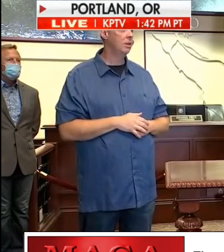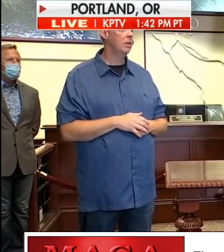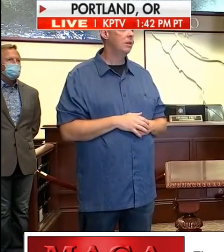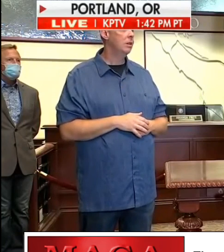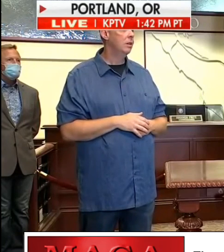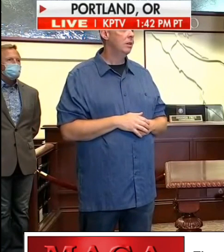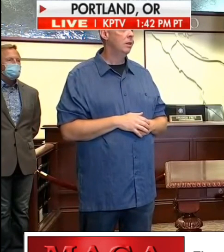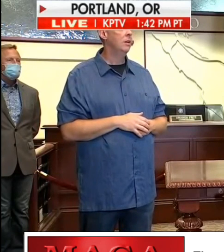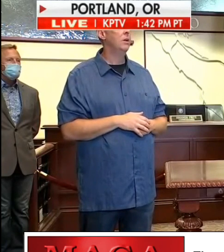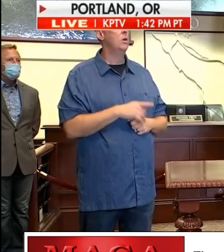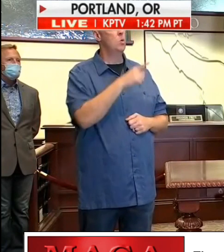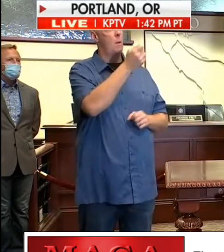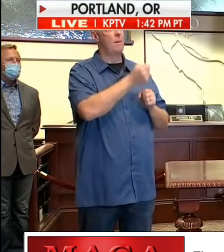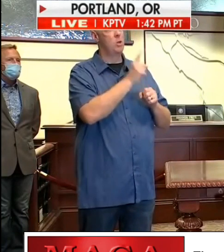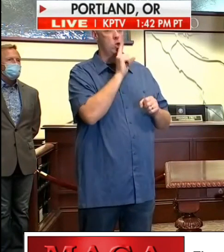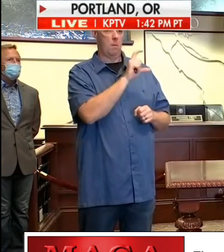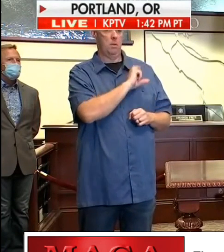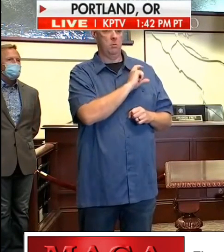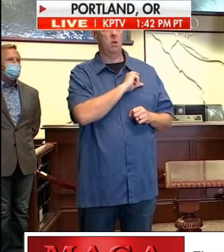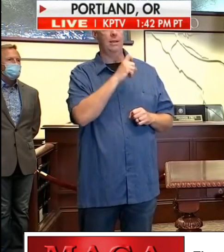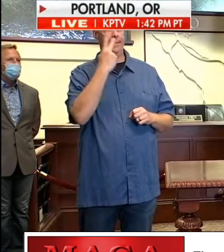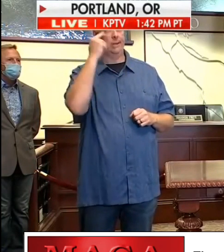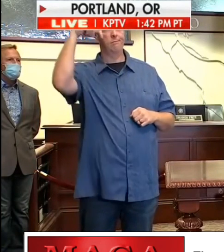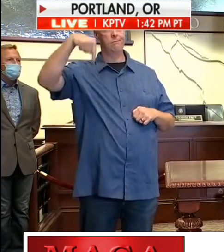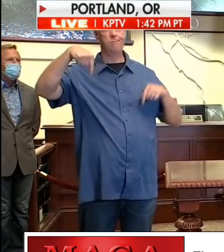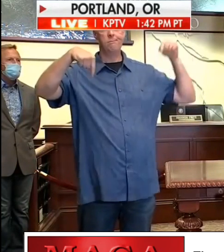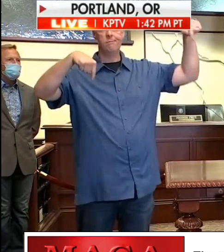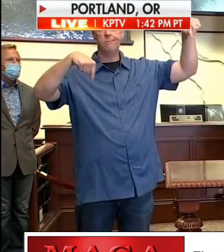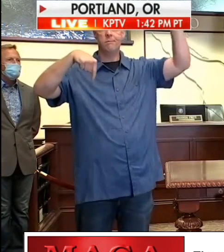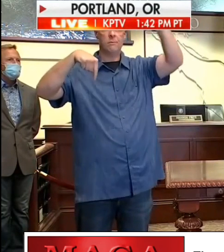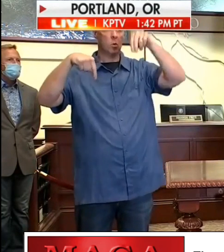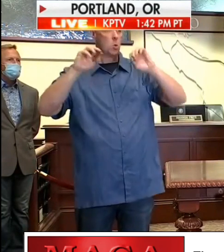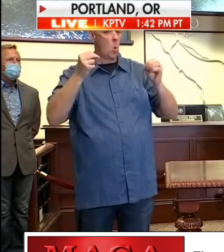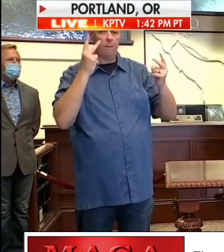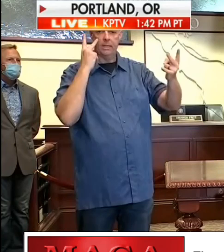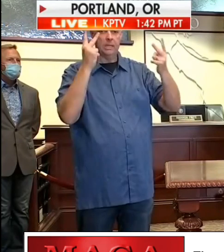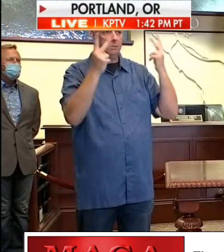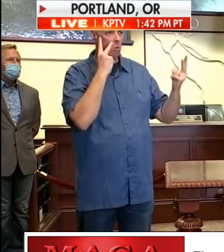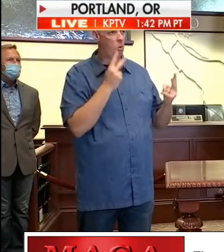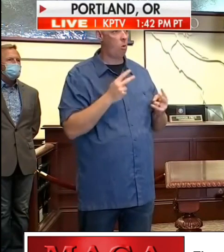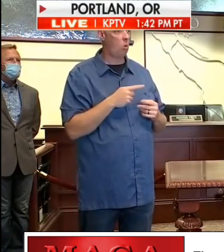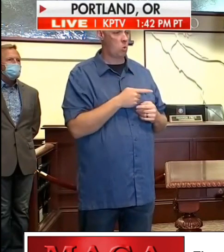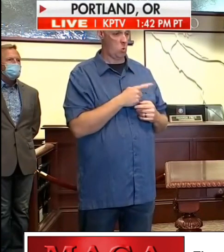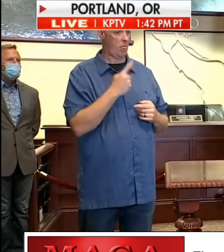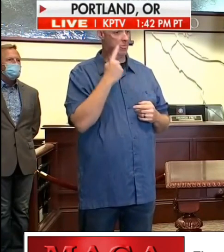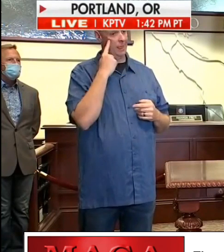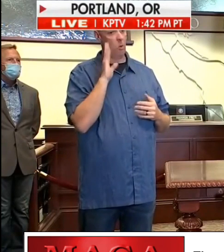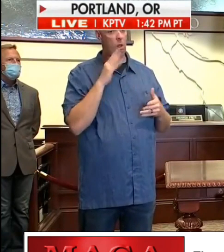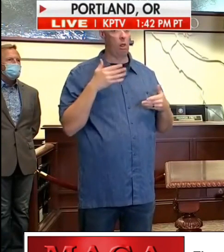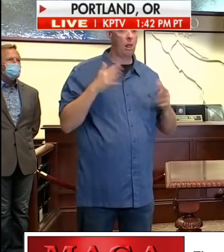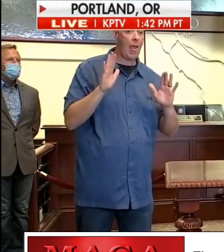you know, visible. There was no police officers visible. This fight could go on for a while. Are you thinking about adding just